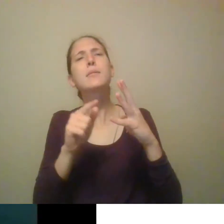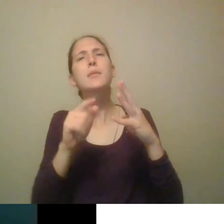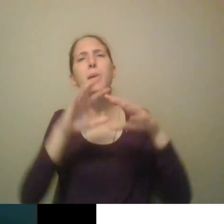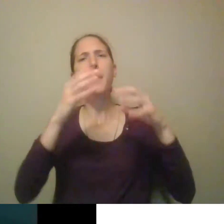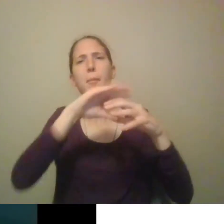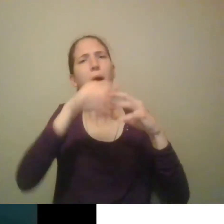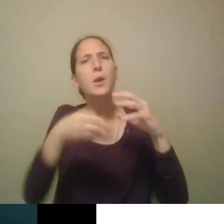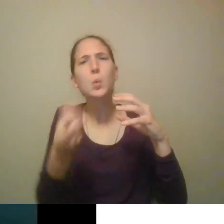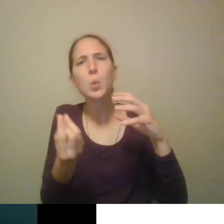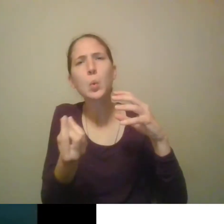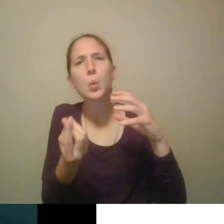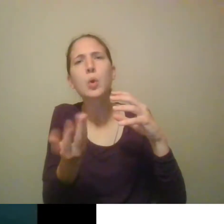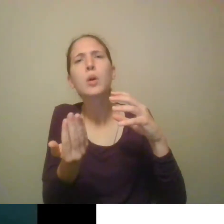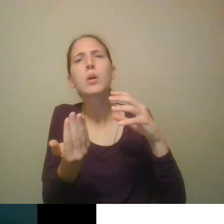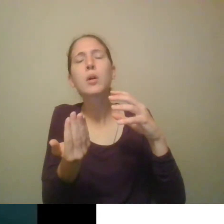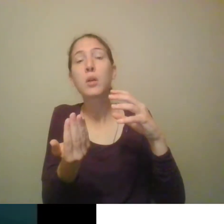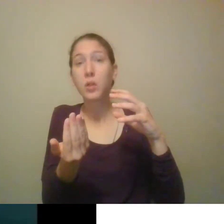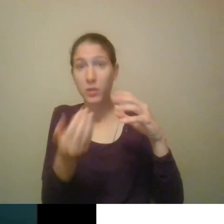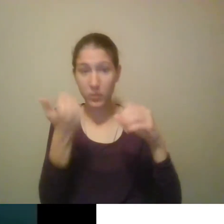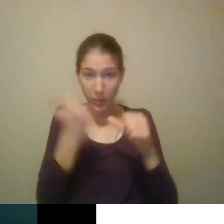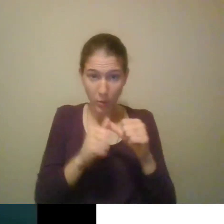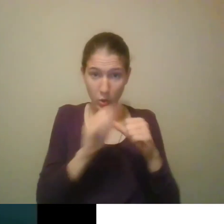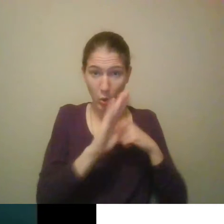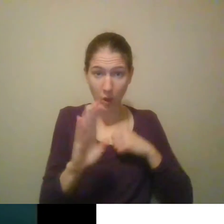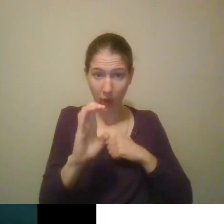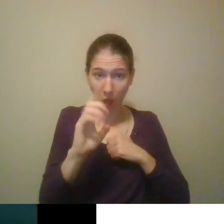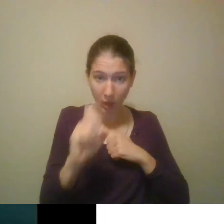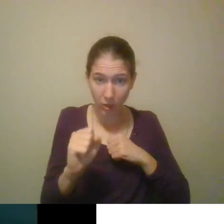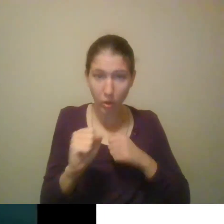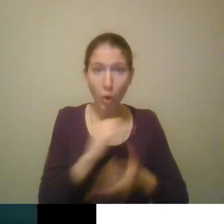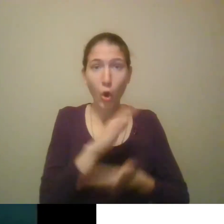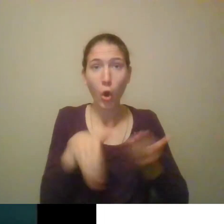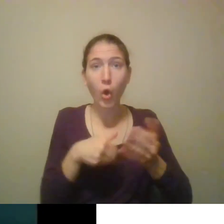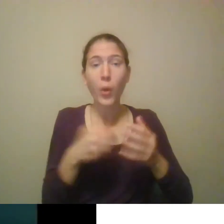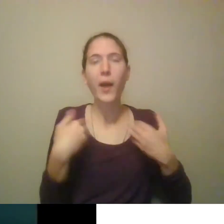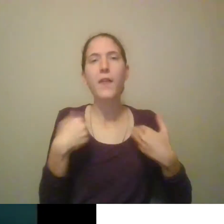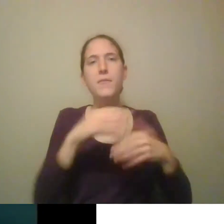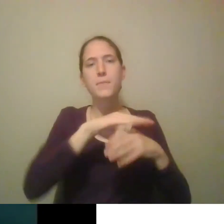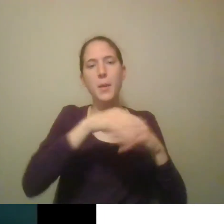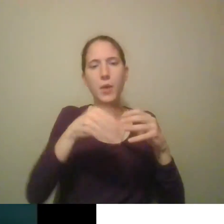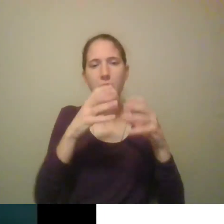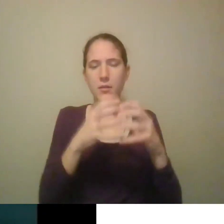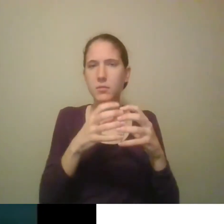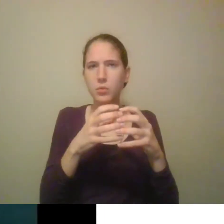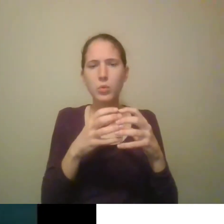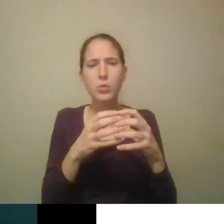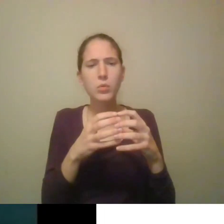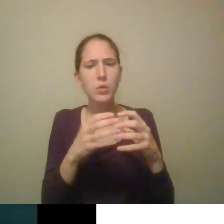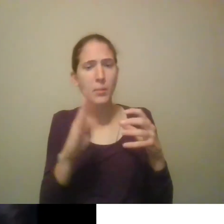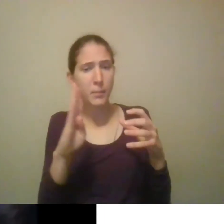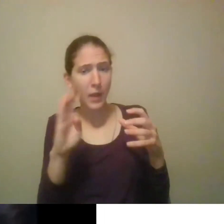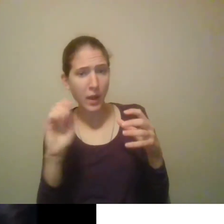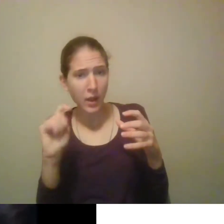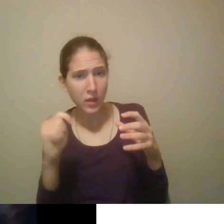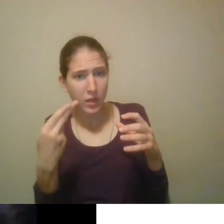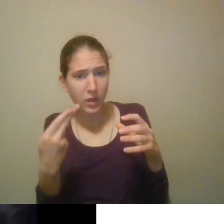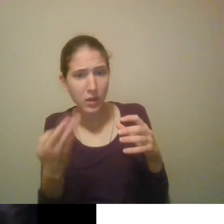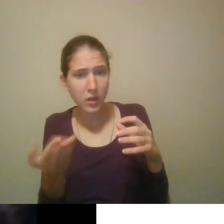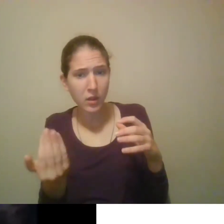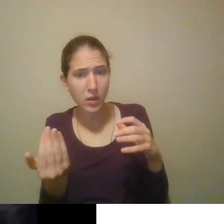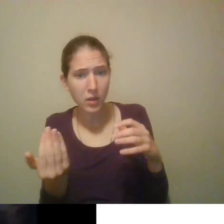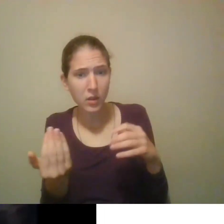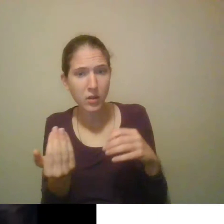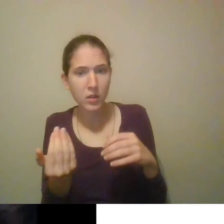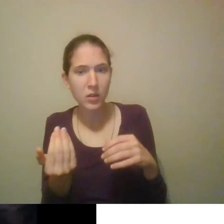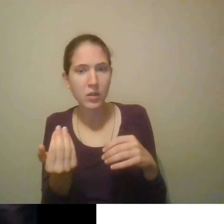about your cells. All right. All your cells have cell membranes around them. Beth? Well, I remember in the book,